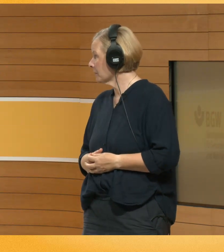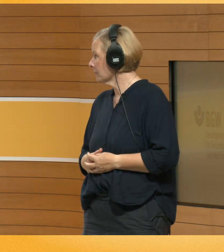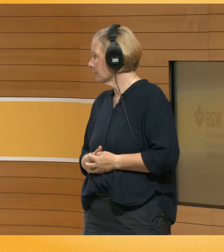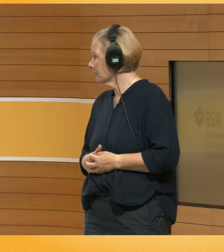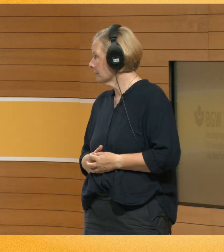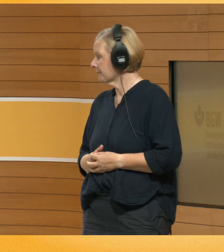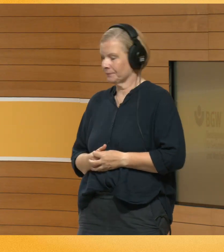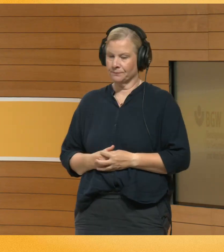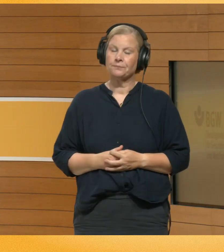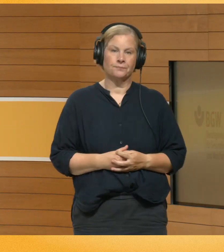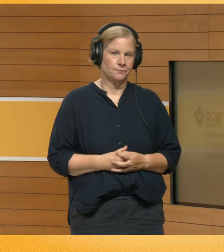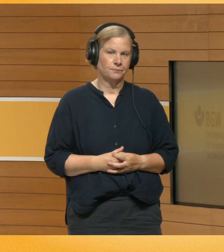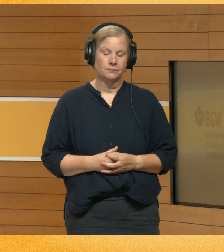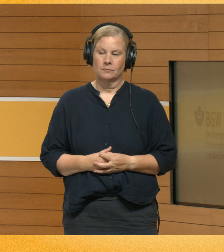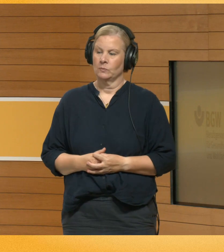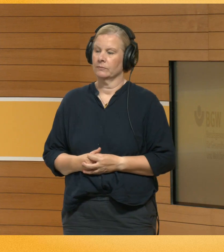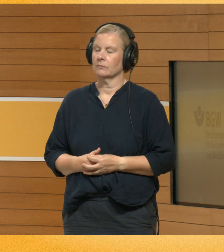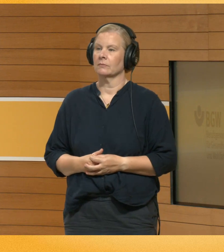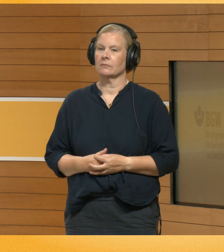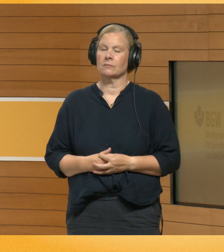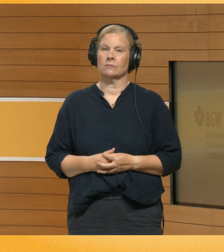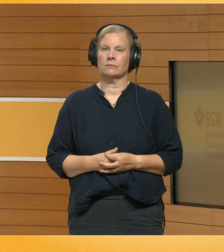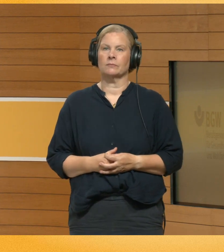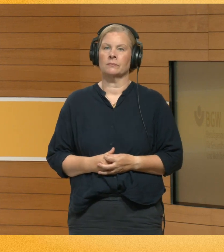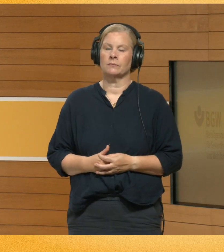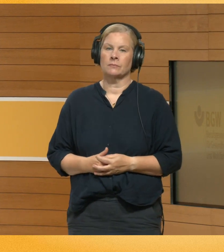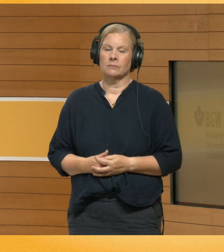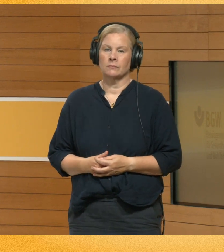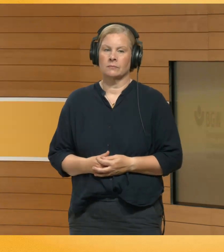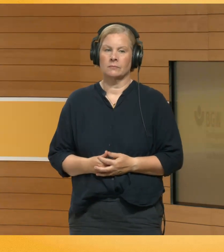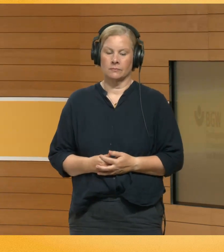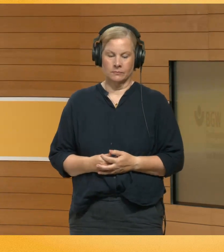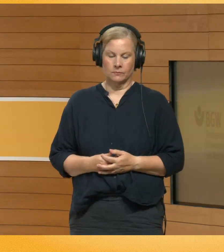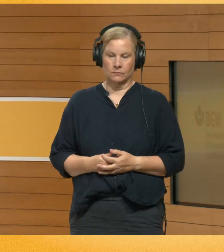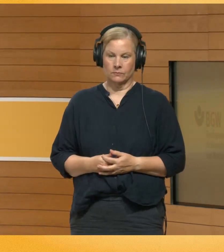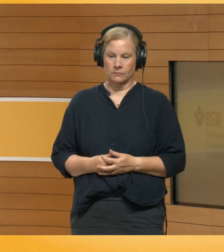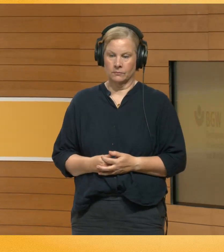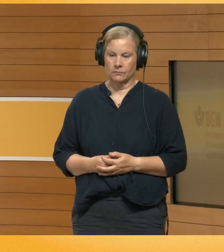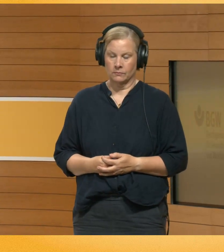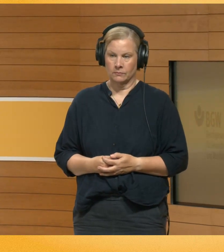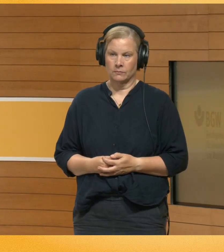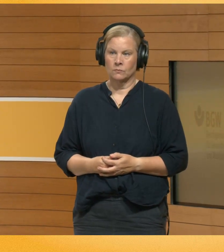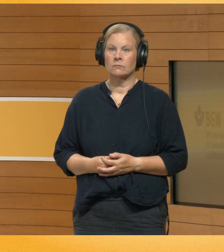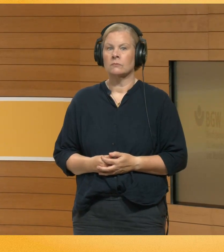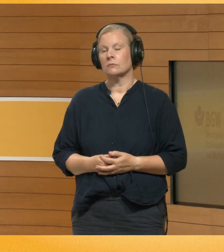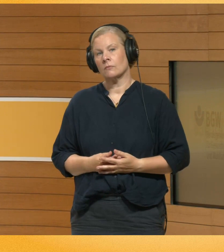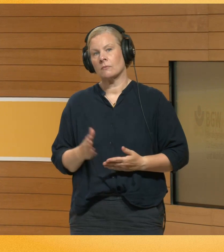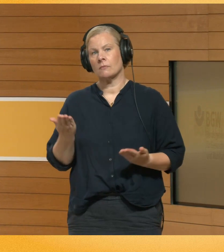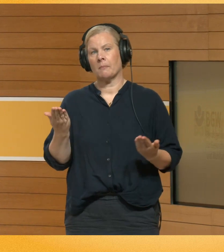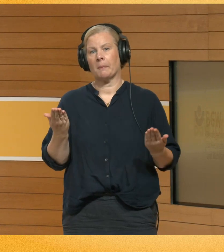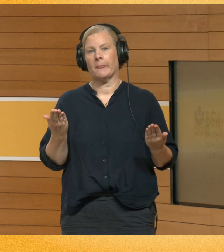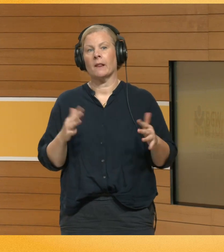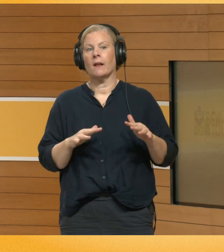contribution? Yes. Do you see the Brexit influencing the conditions in the health system as